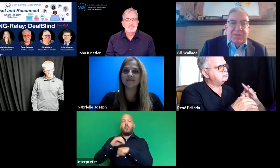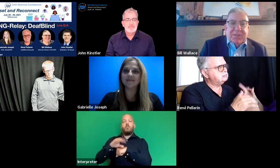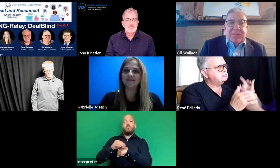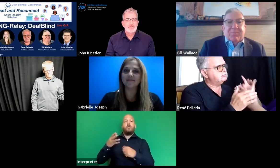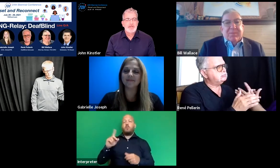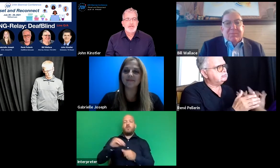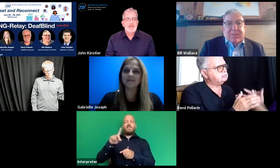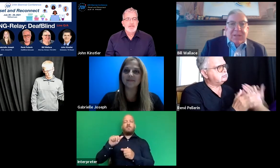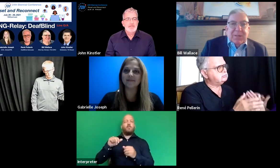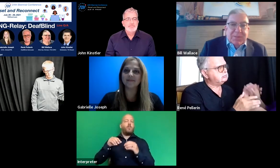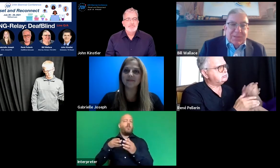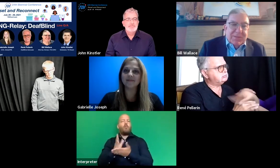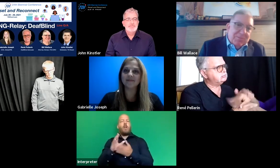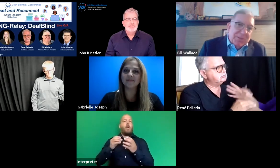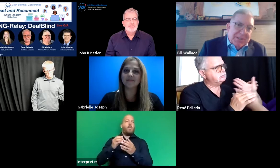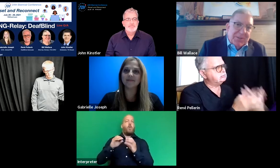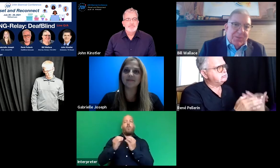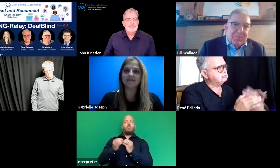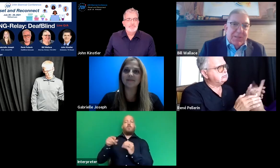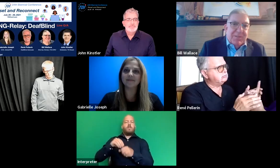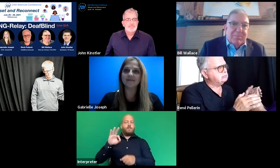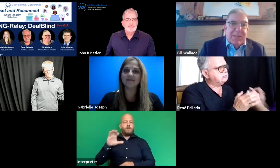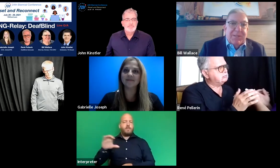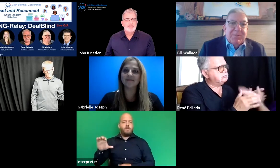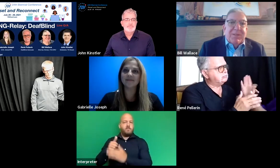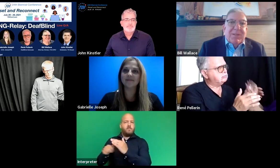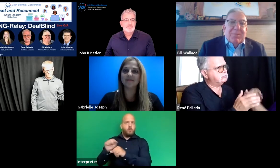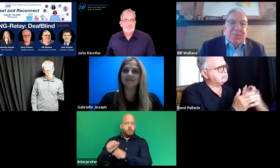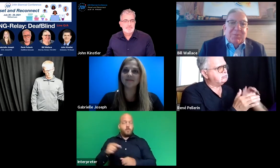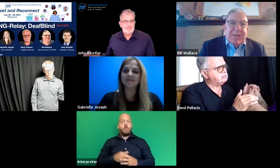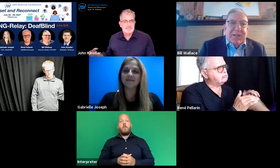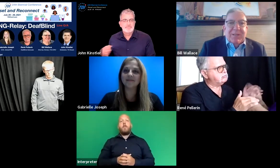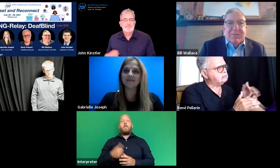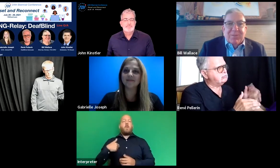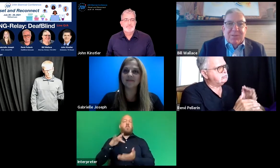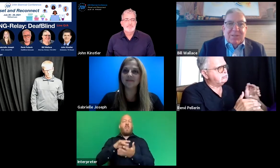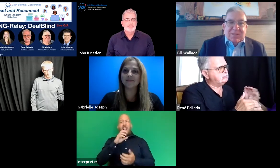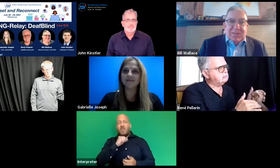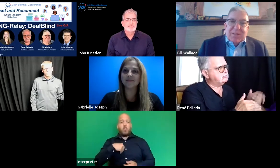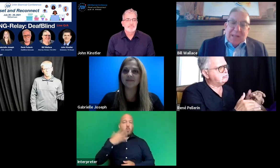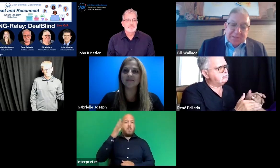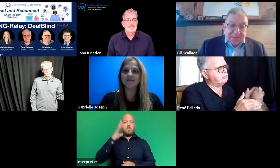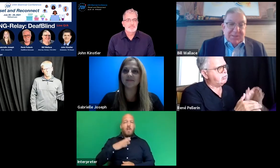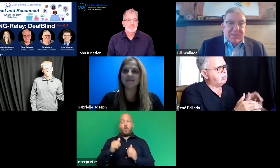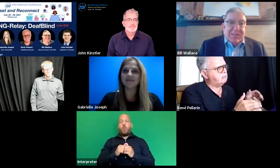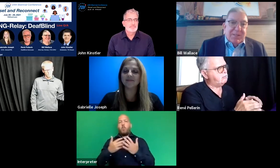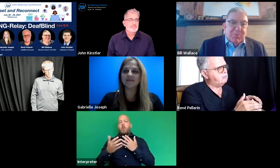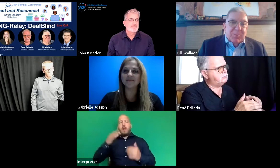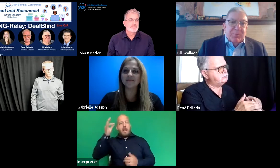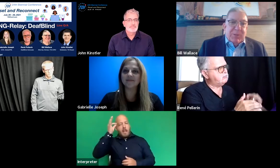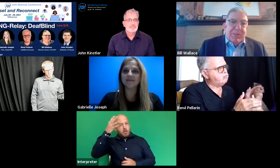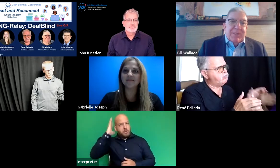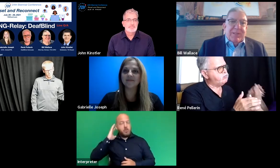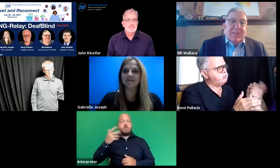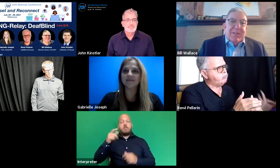the FCC. I'm a middle-aged white male with gray hair, glasses. Today